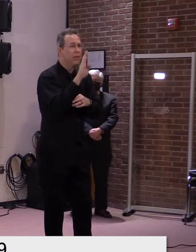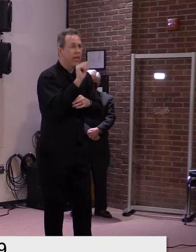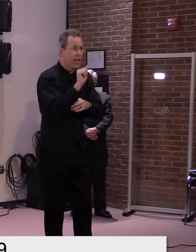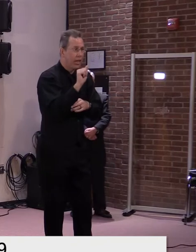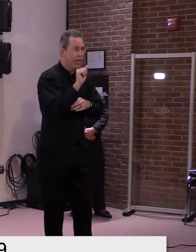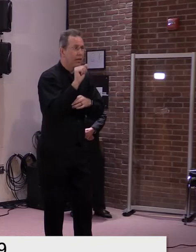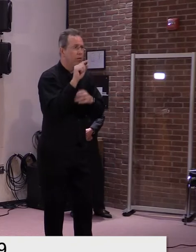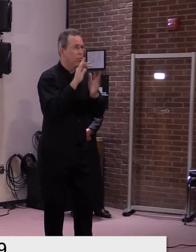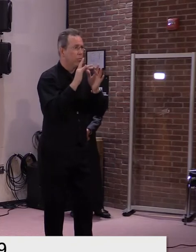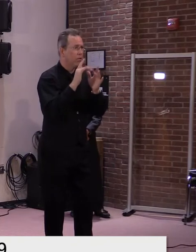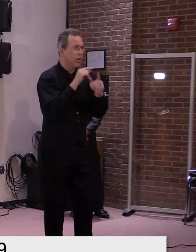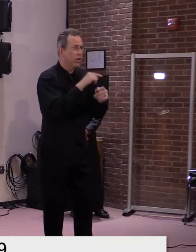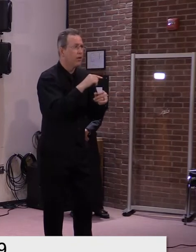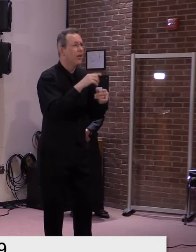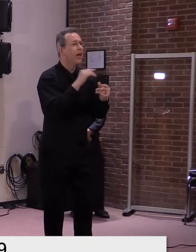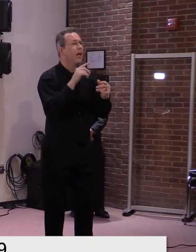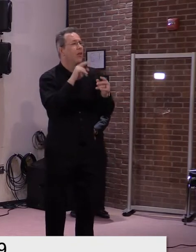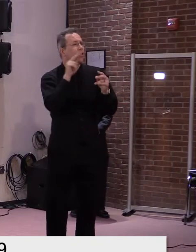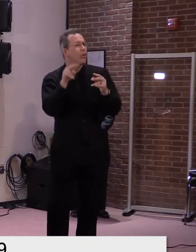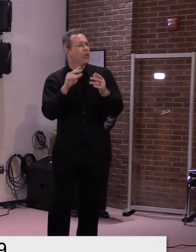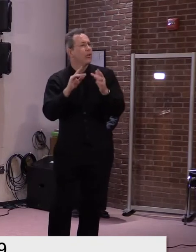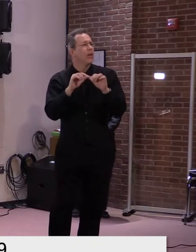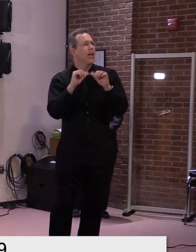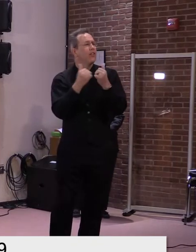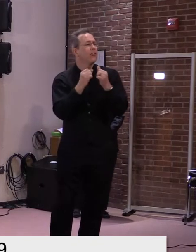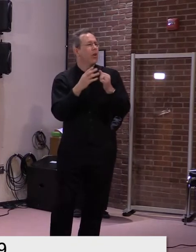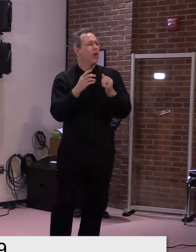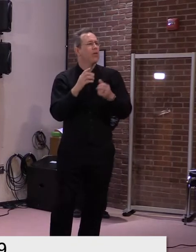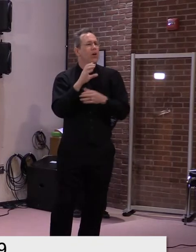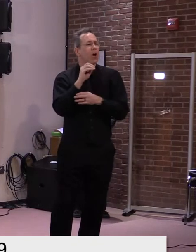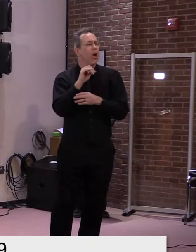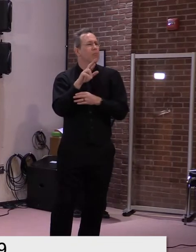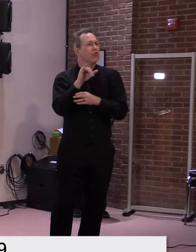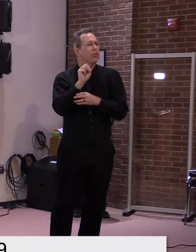the website for the Agency of Commerce and Community Development.